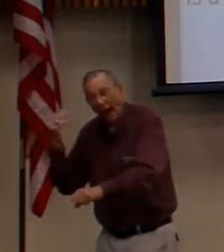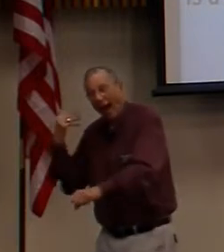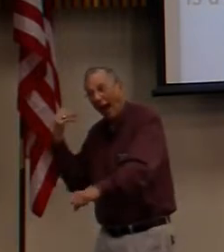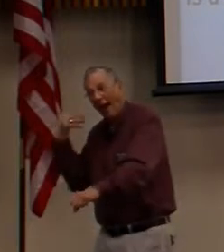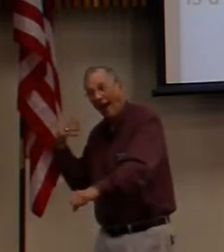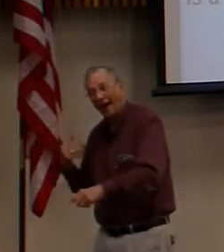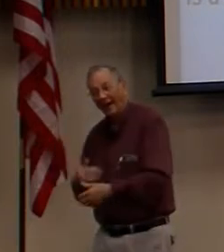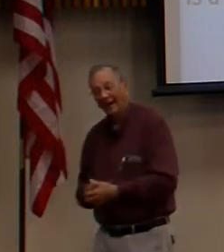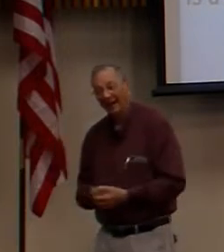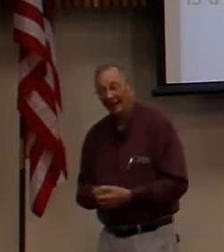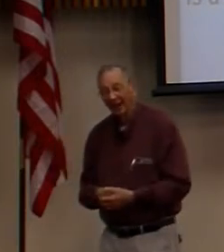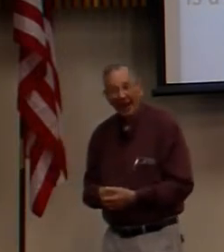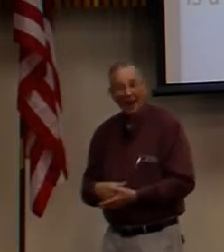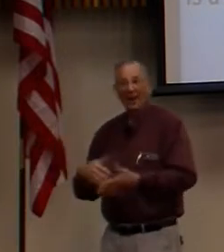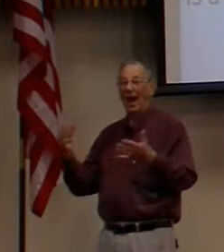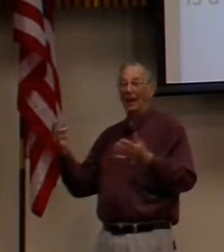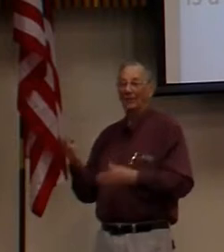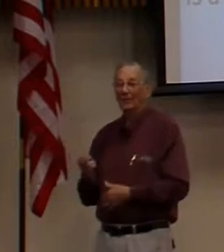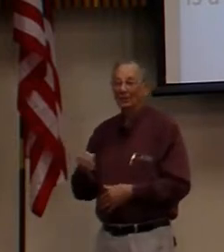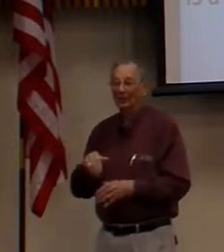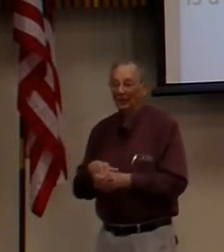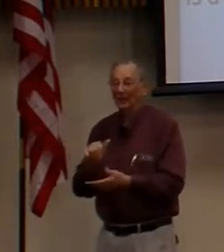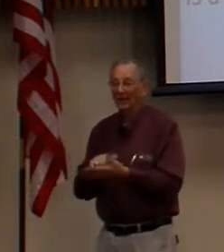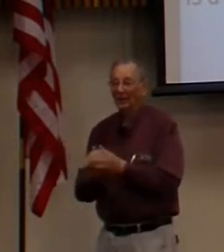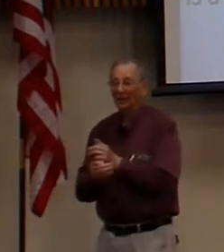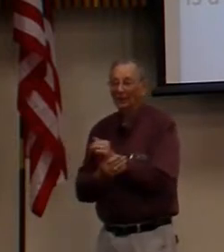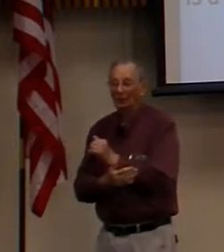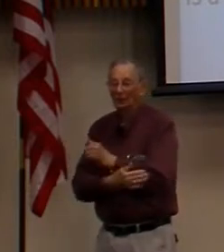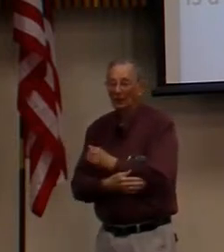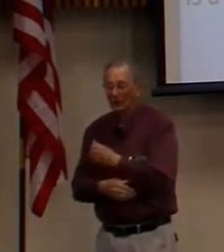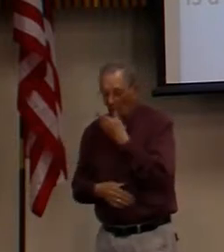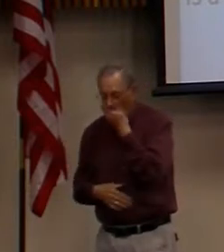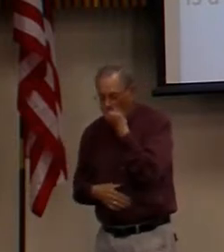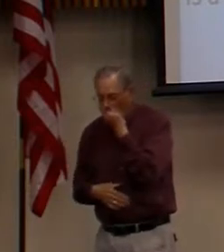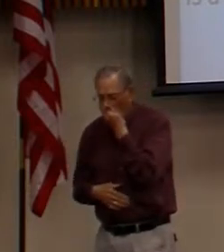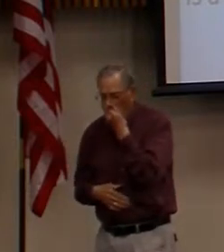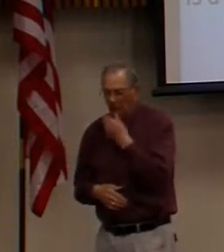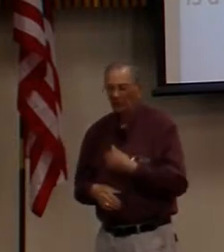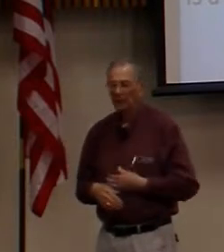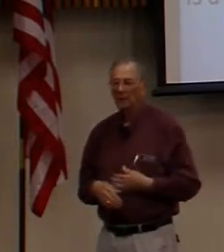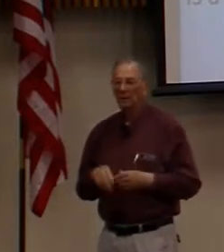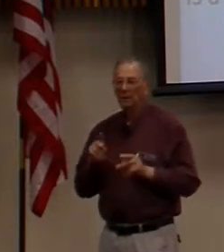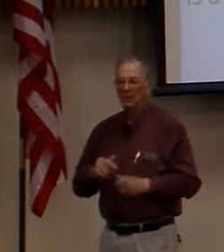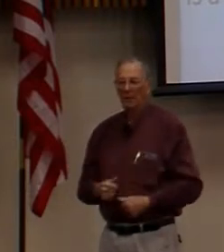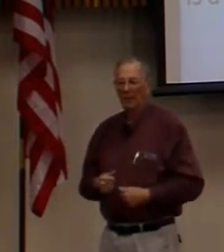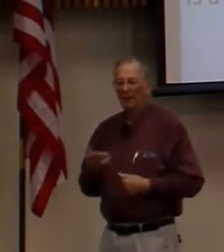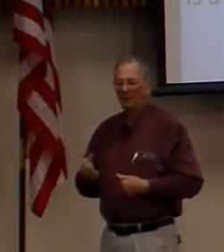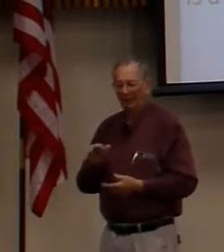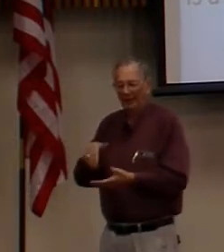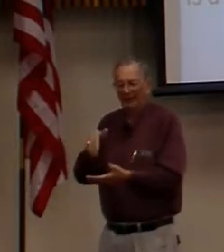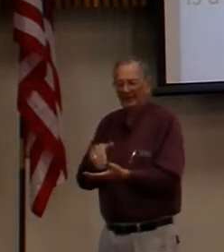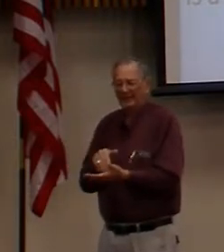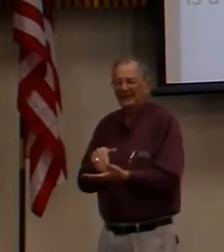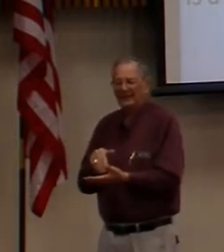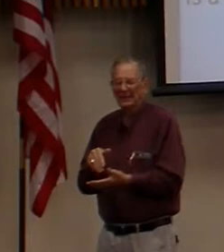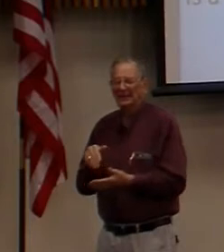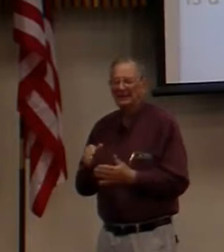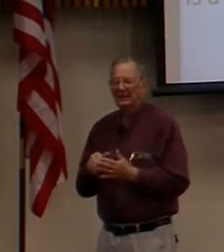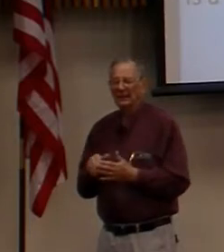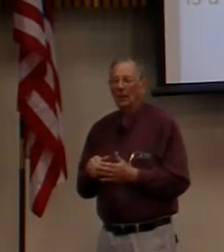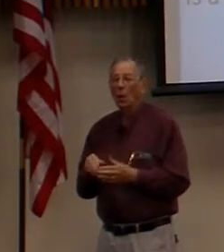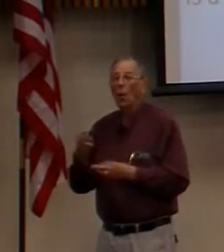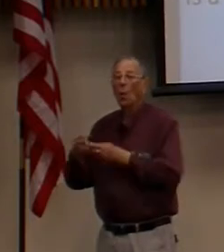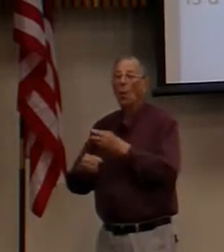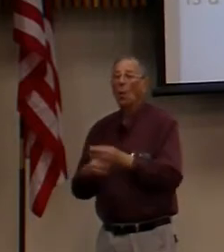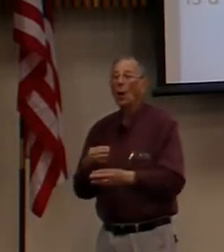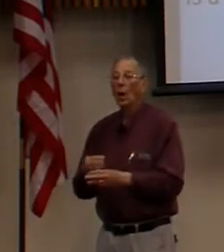So a lot of history in this country. The colonial zone in the capital city is a World